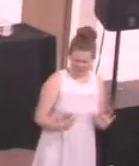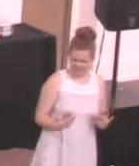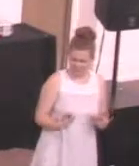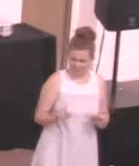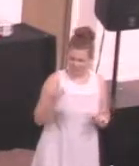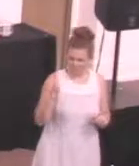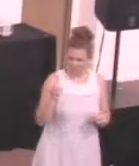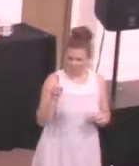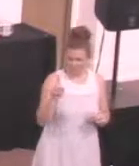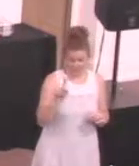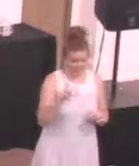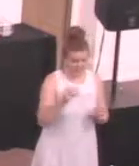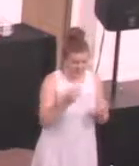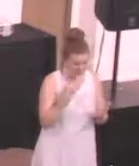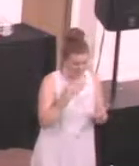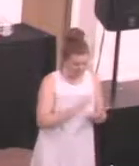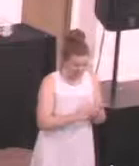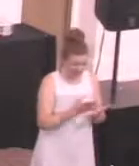I did awful things to that dude.